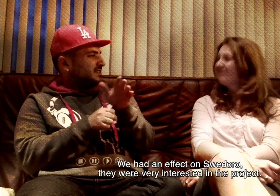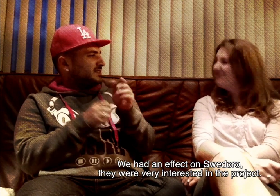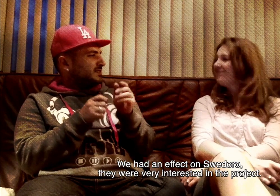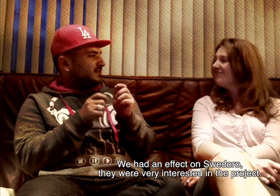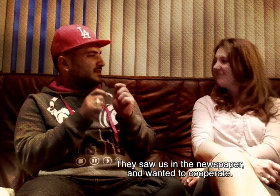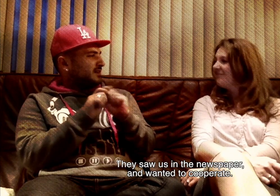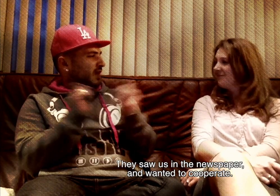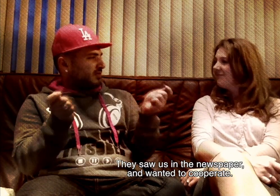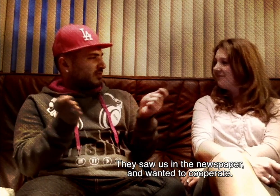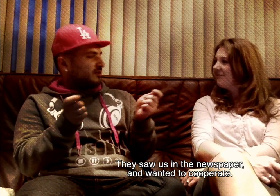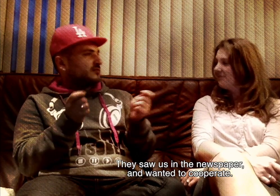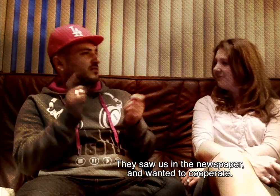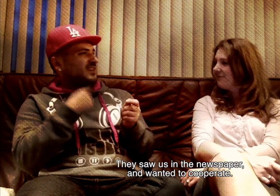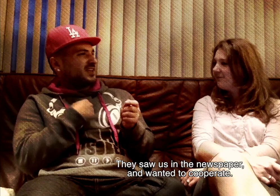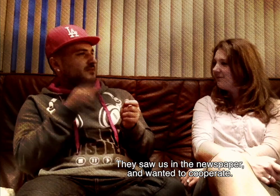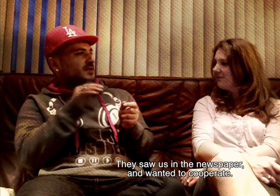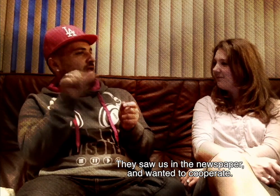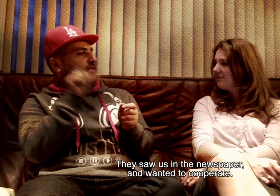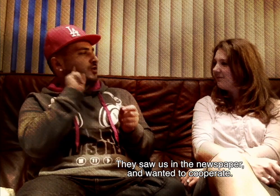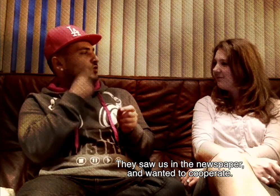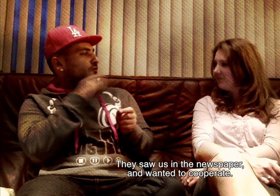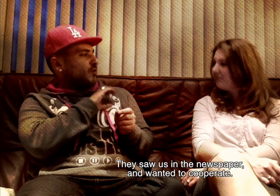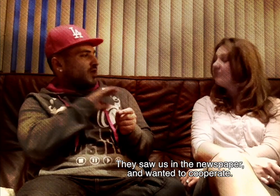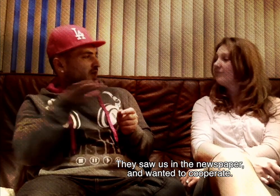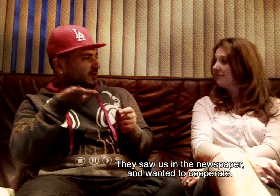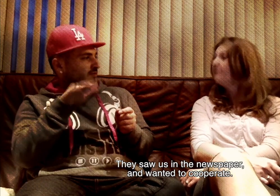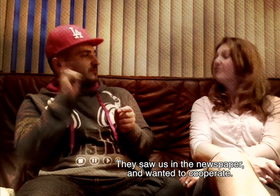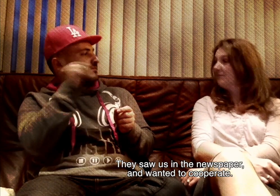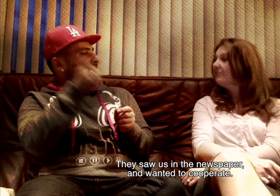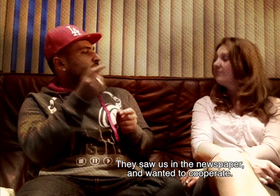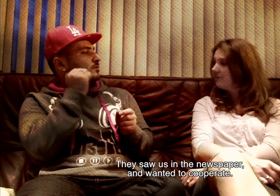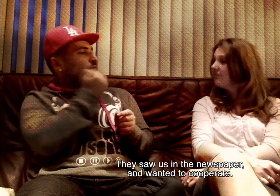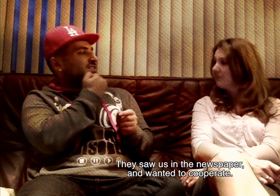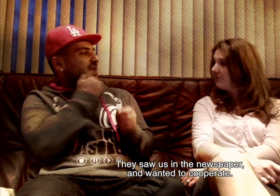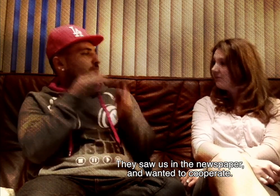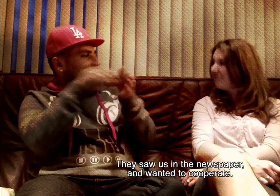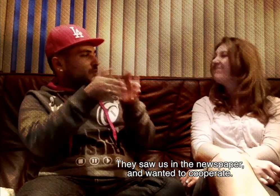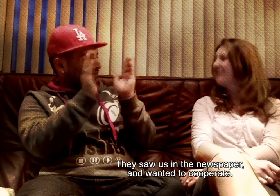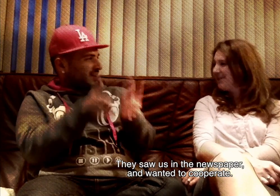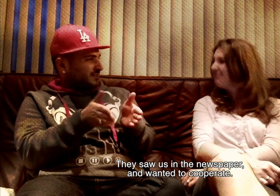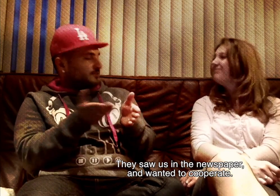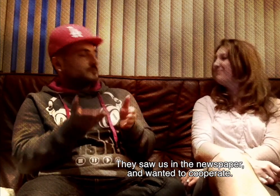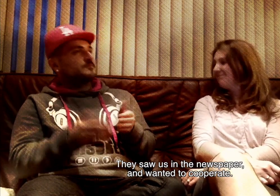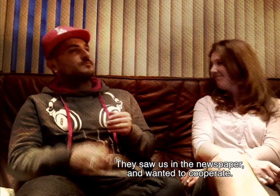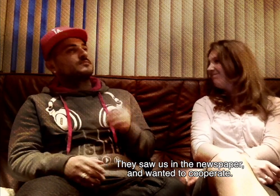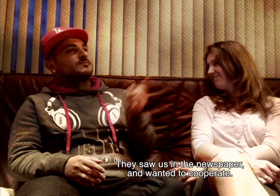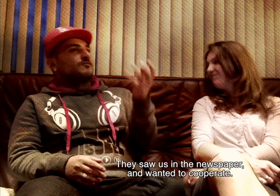my people, for all my people. Without a fight, you won't see me go down. Without a